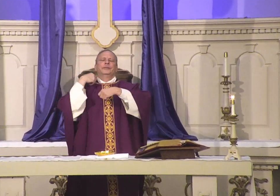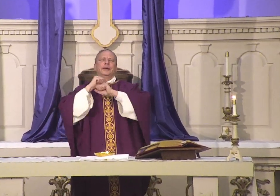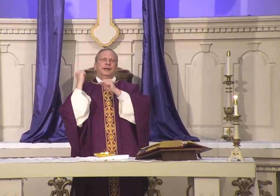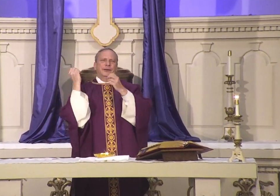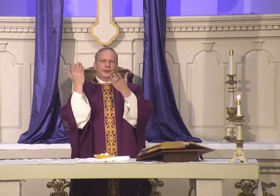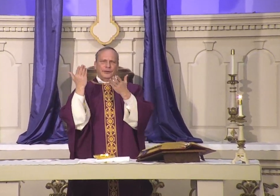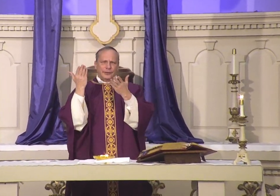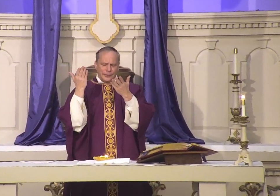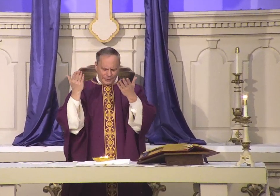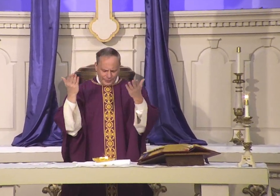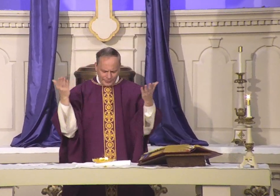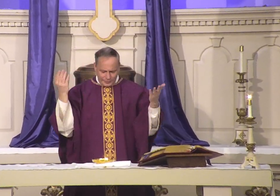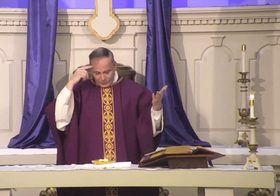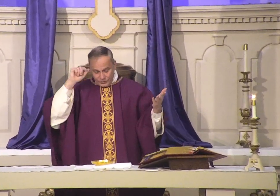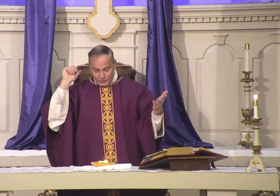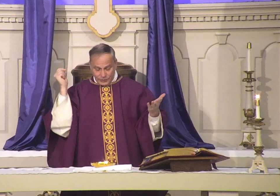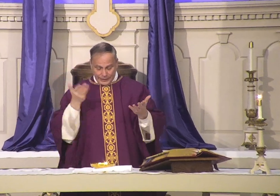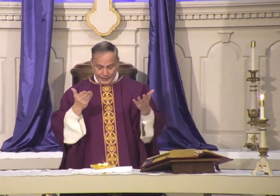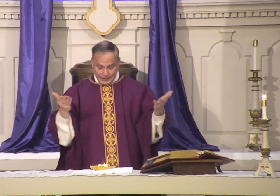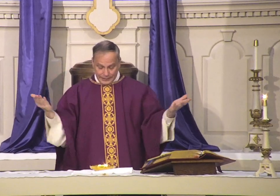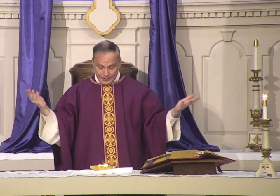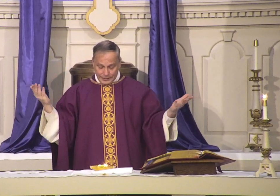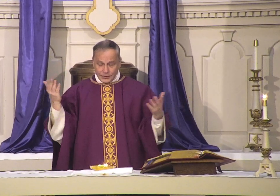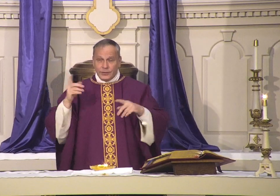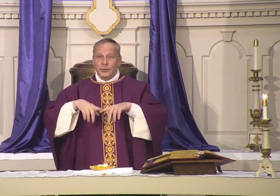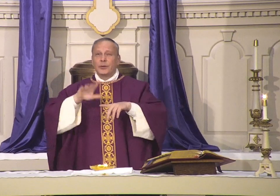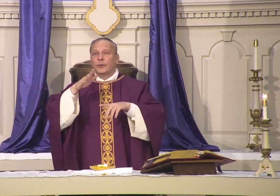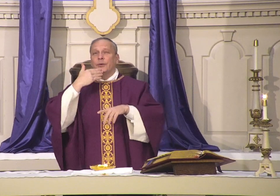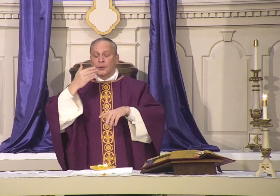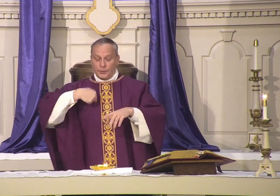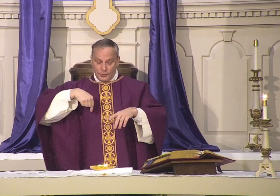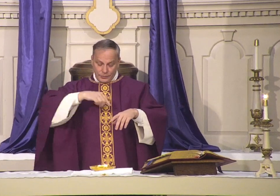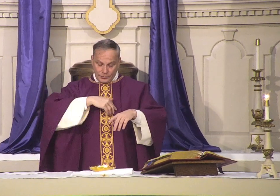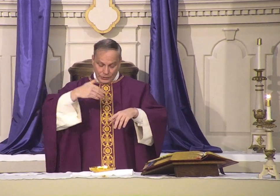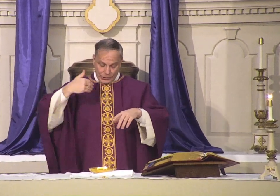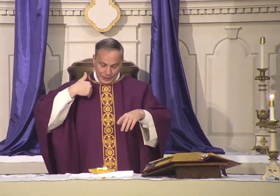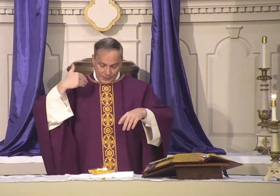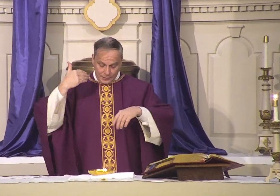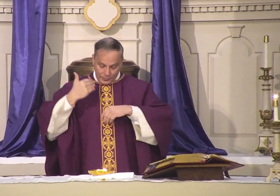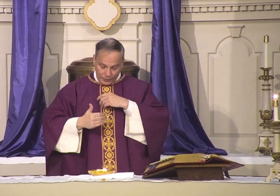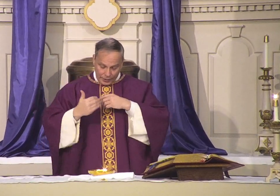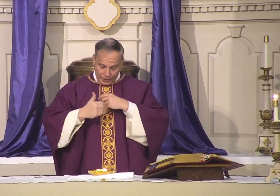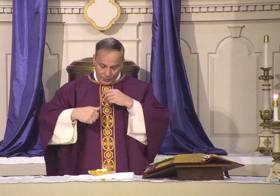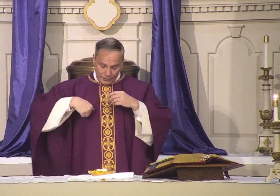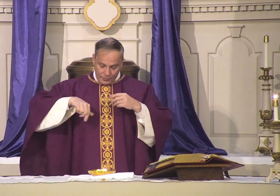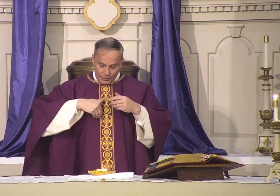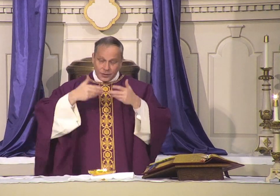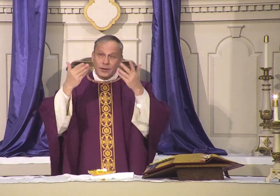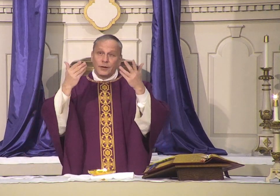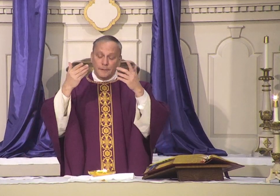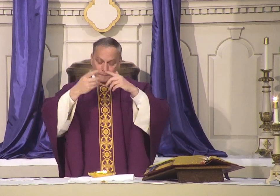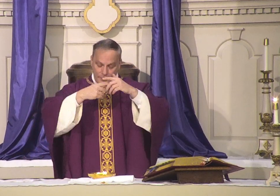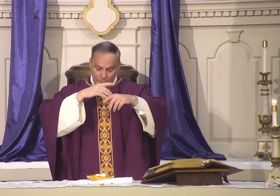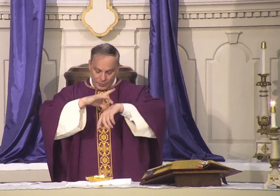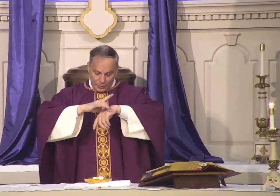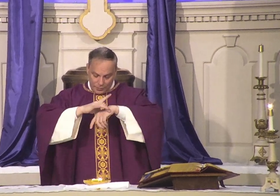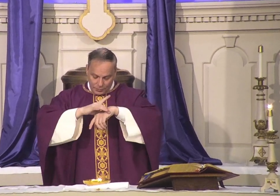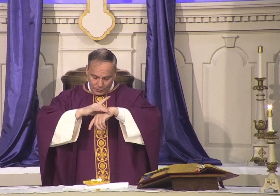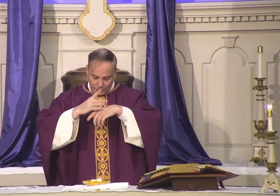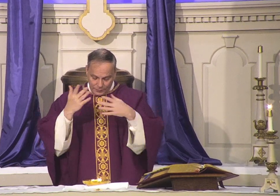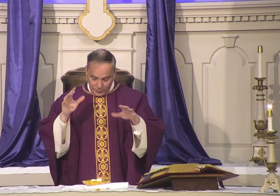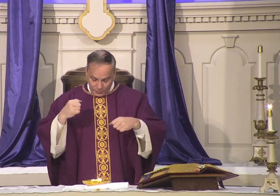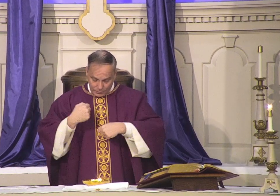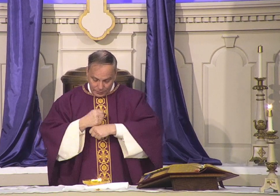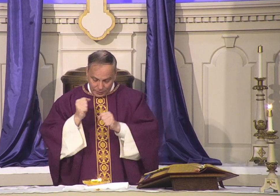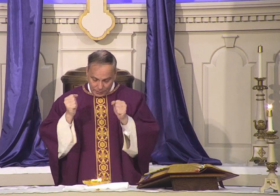Blessed are you, Lord God of all creation, for through your goodness we have received the bread we offer you,